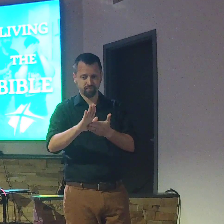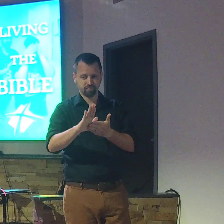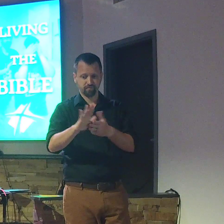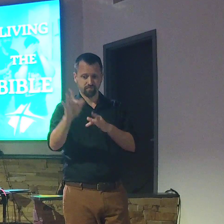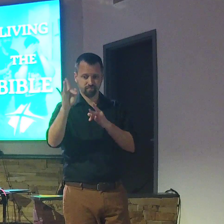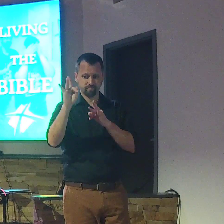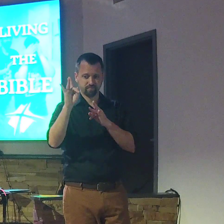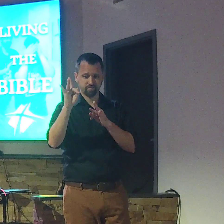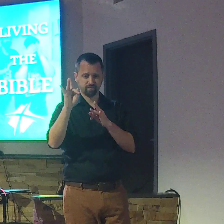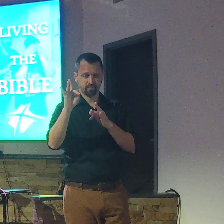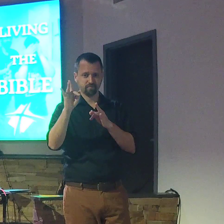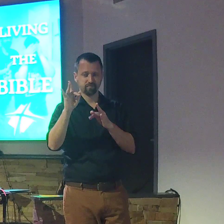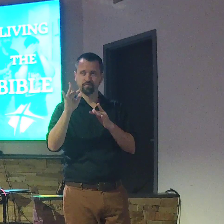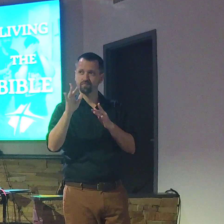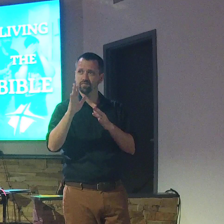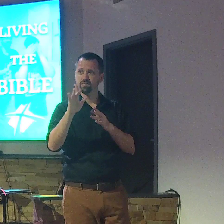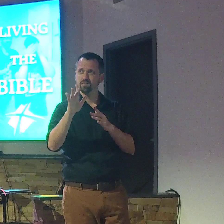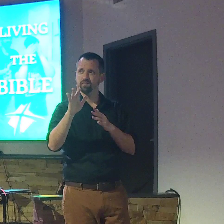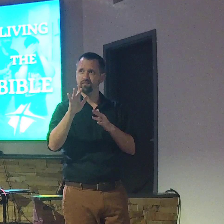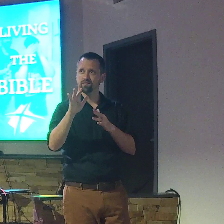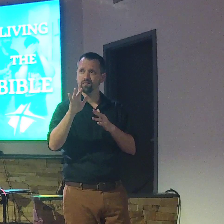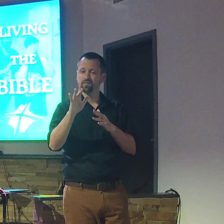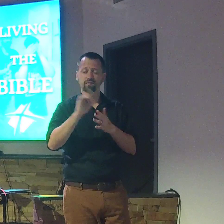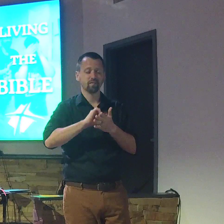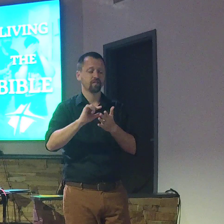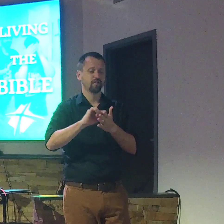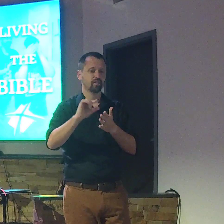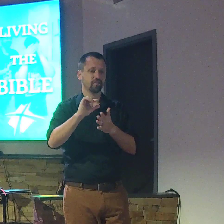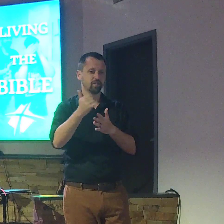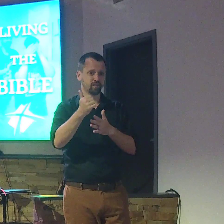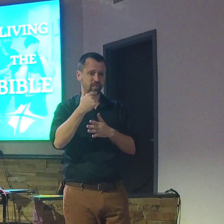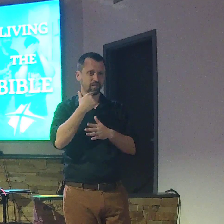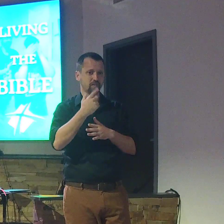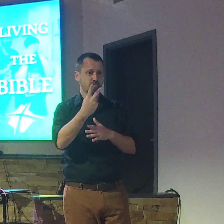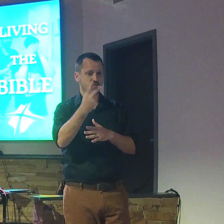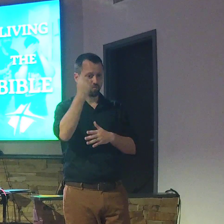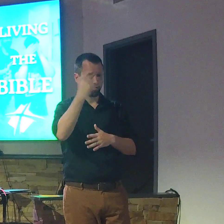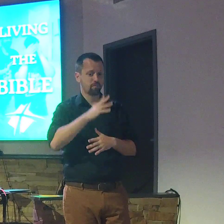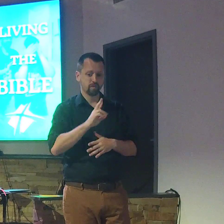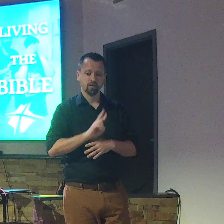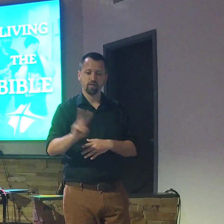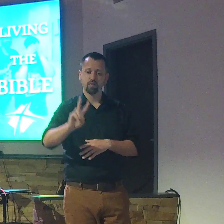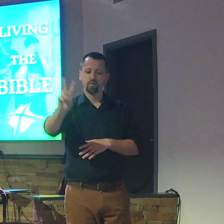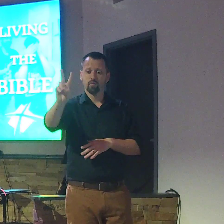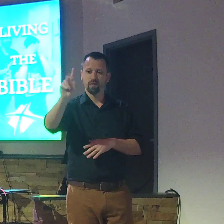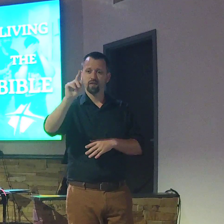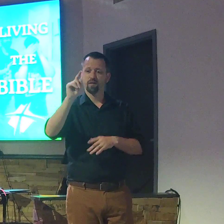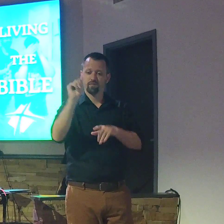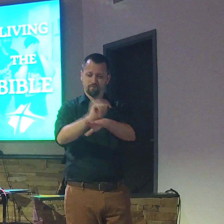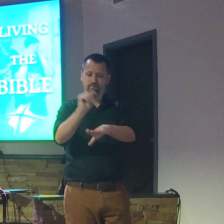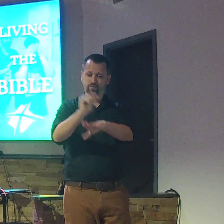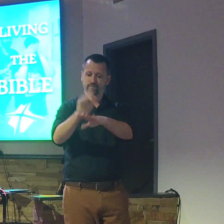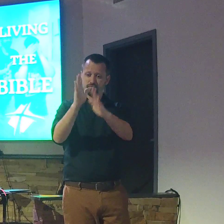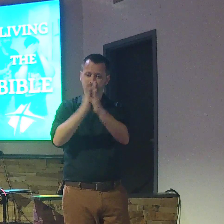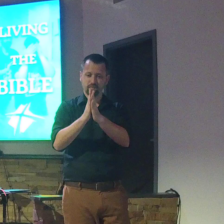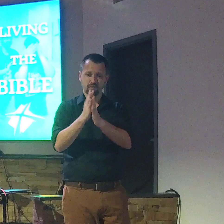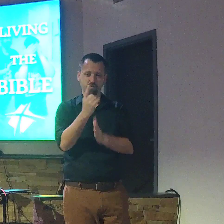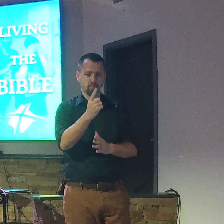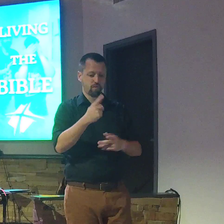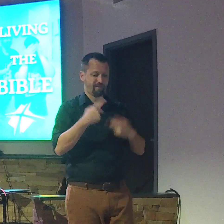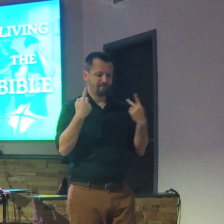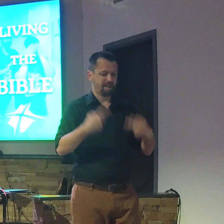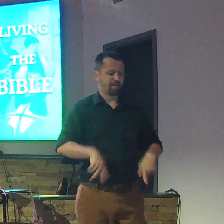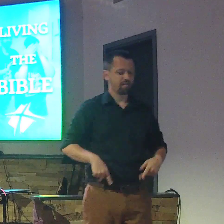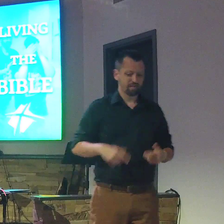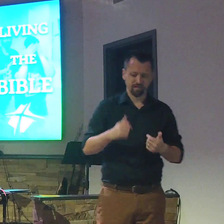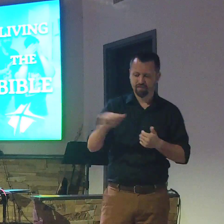others. Verse 9. Verse 10. And then he goes on to tell the story. He says, two men went up to the temple to pray. The one was a Pharisee and